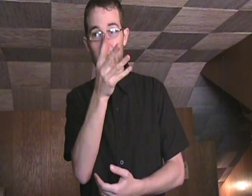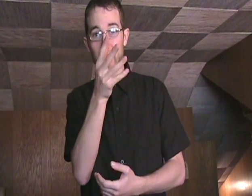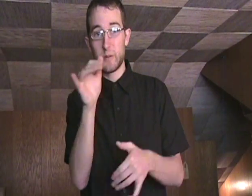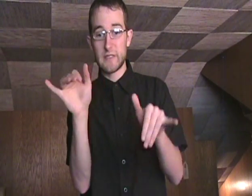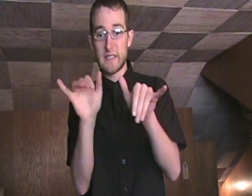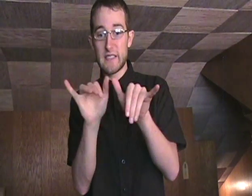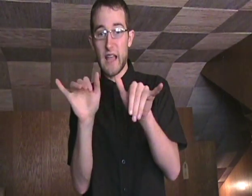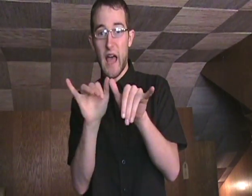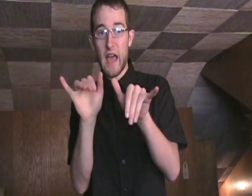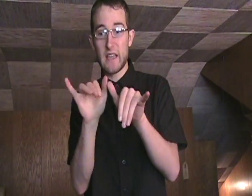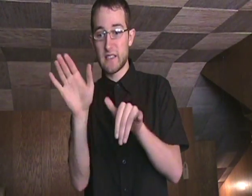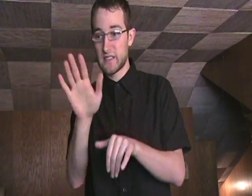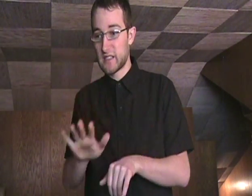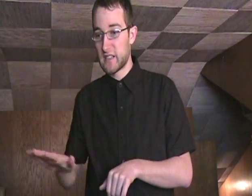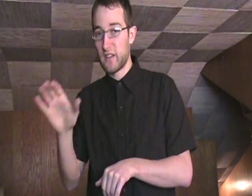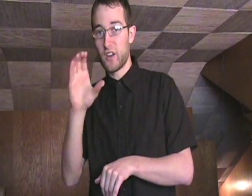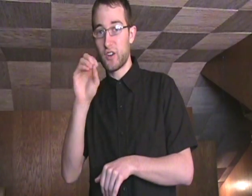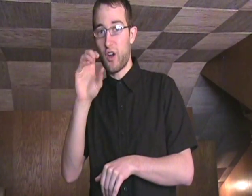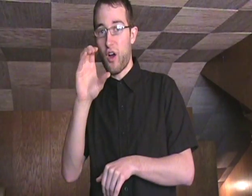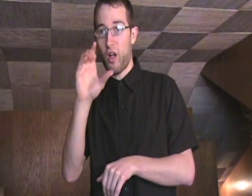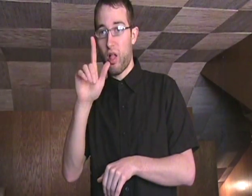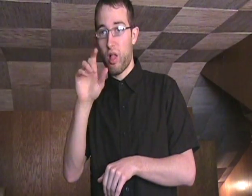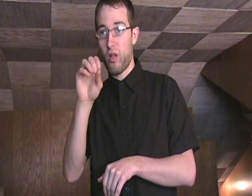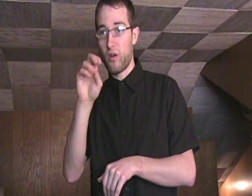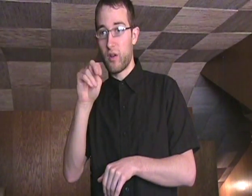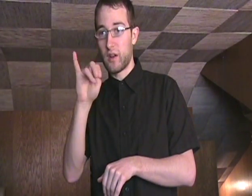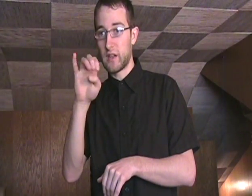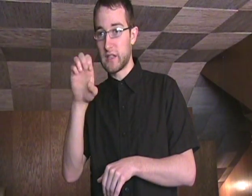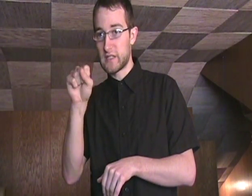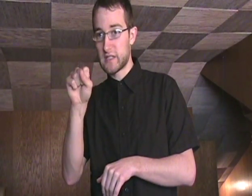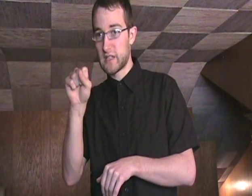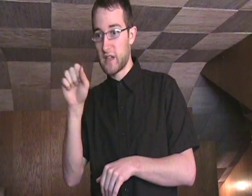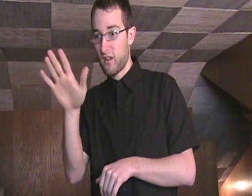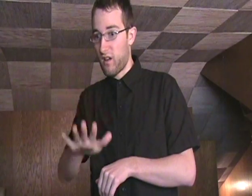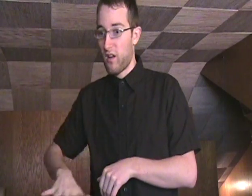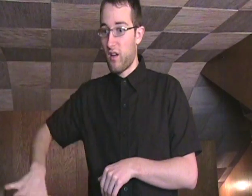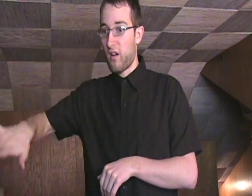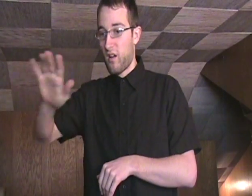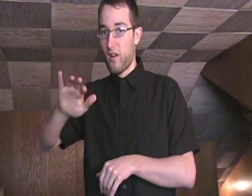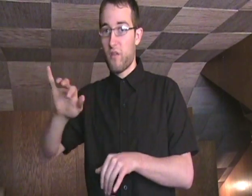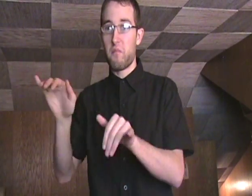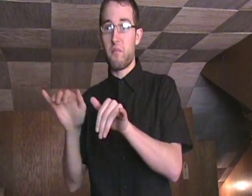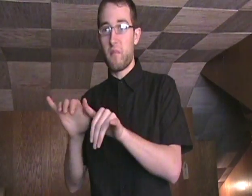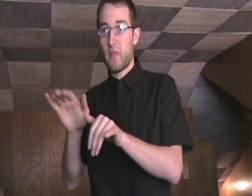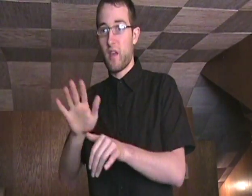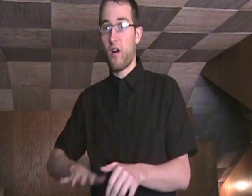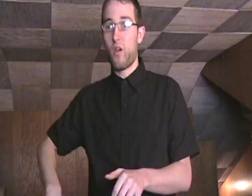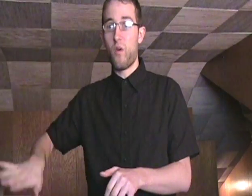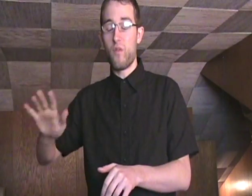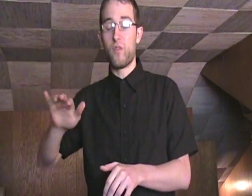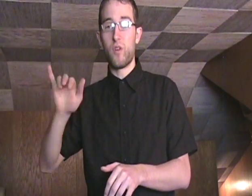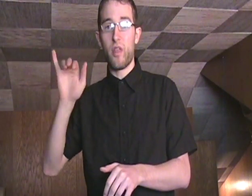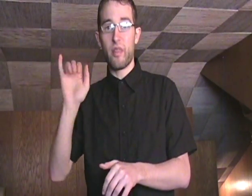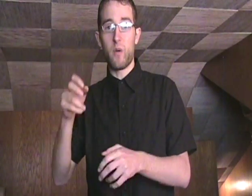much area to try to regain. So the size of the colonies was a problem for them.